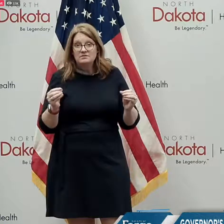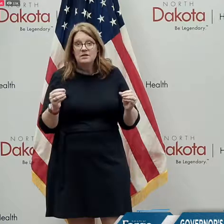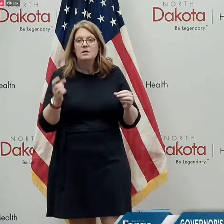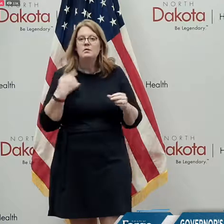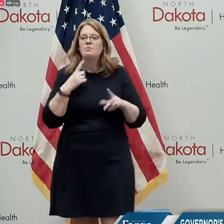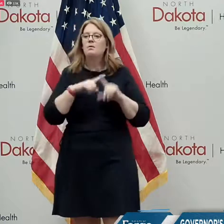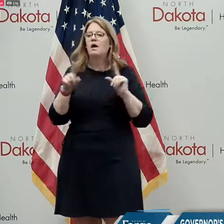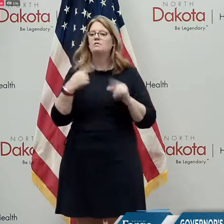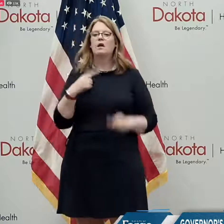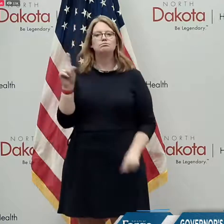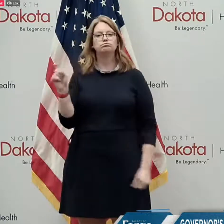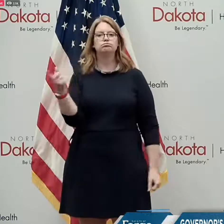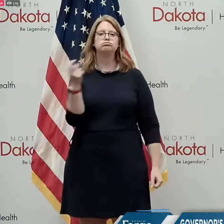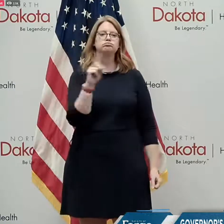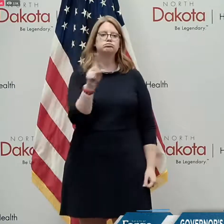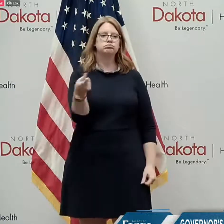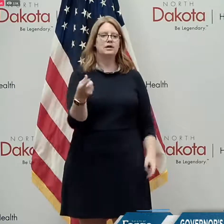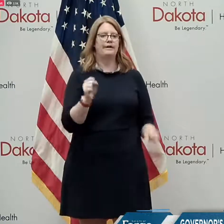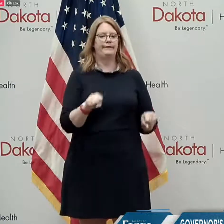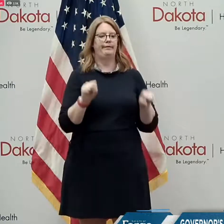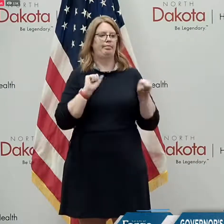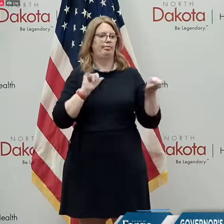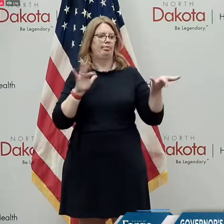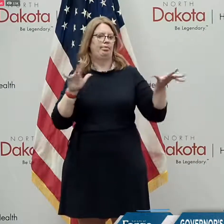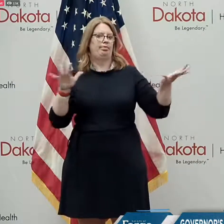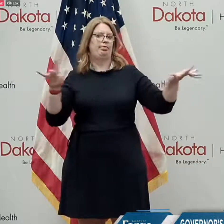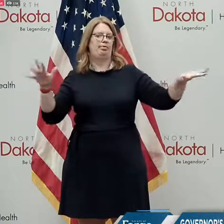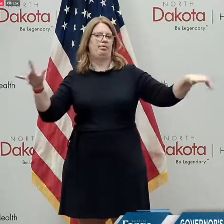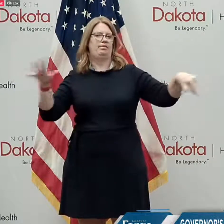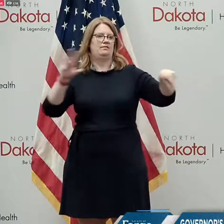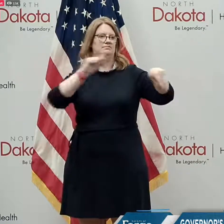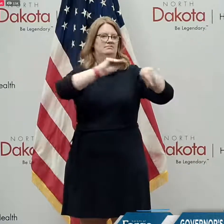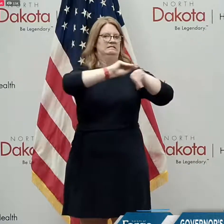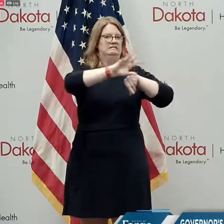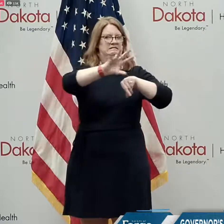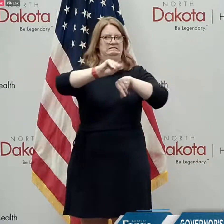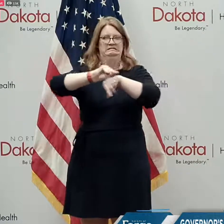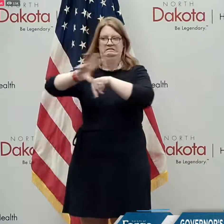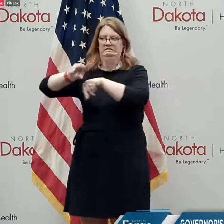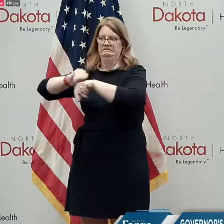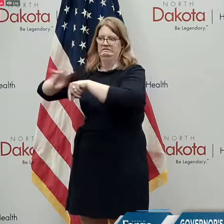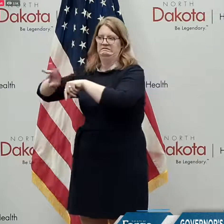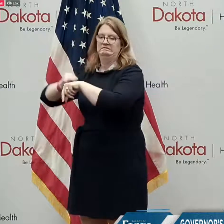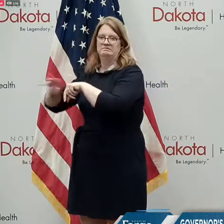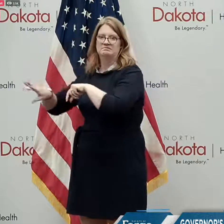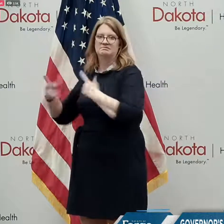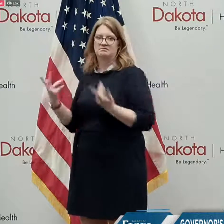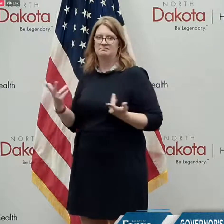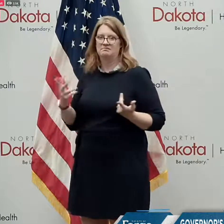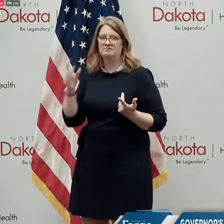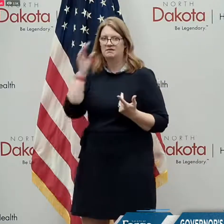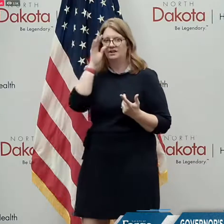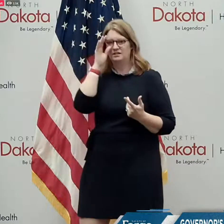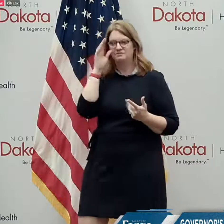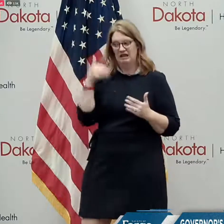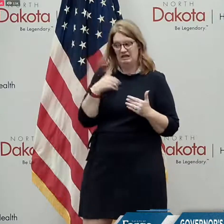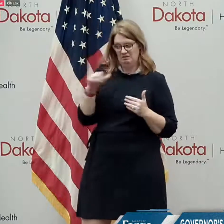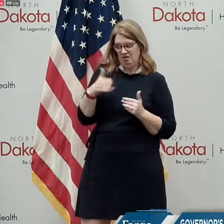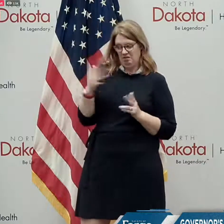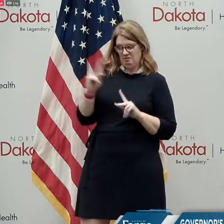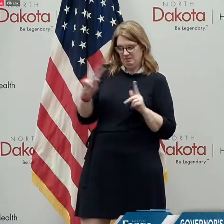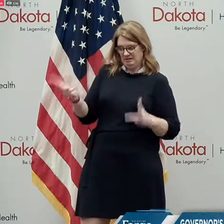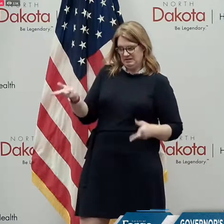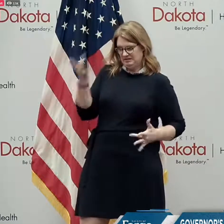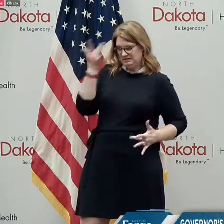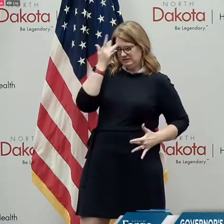great, but you can still be a carrier, and you might be affecting the lives and the livelihoods of either the businesses